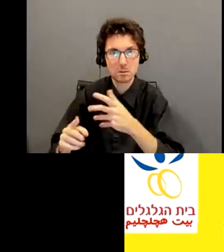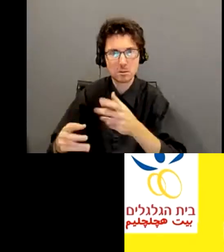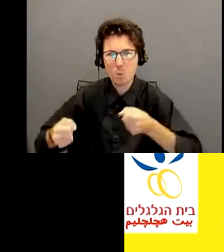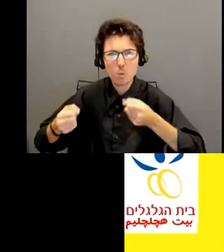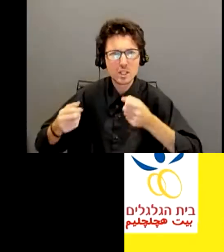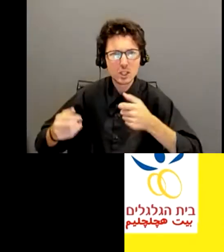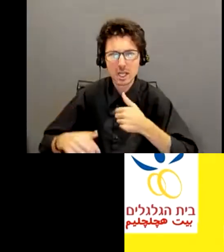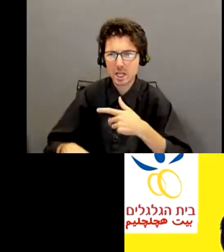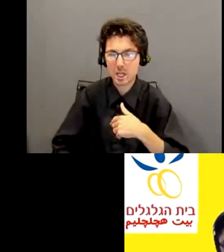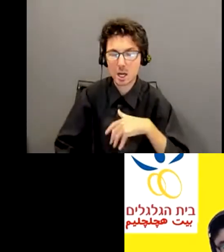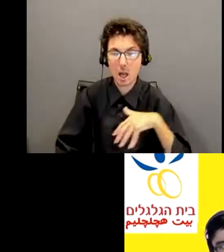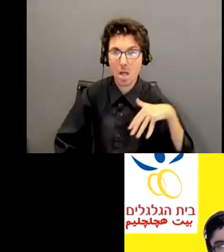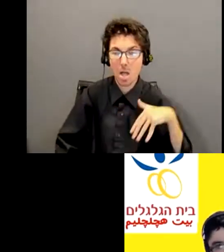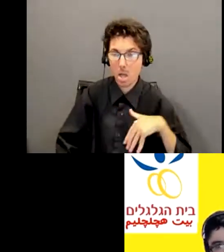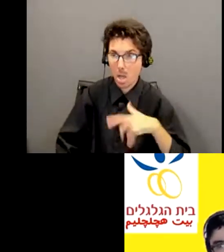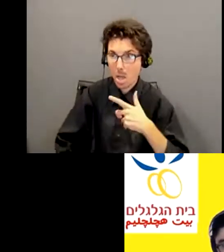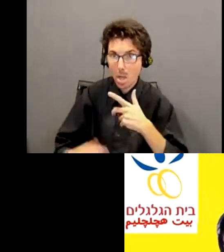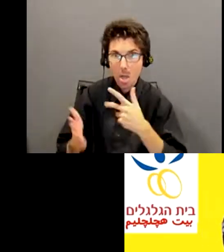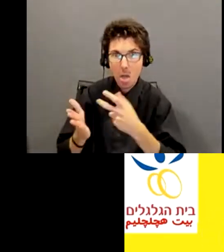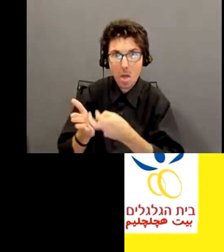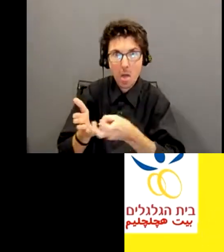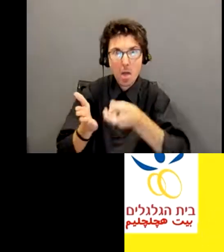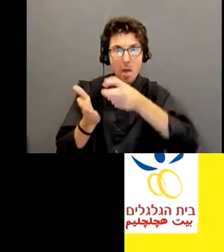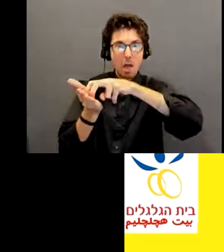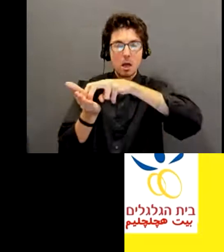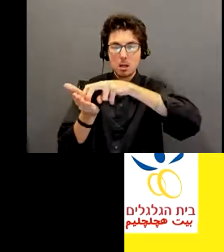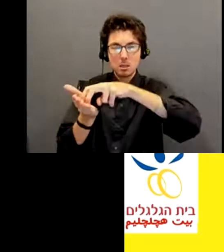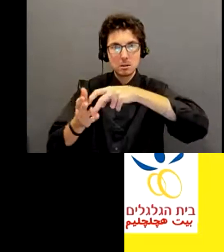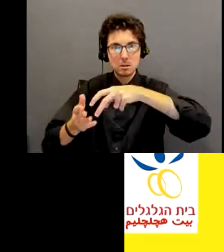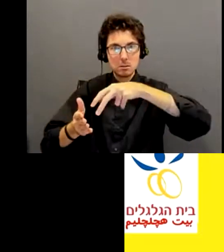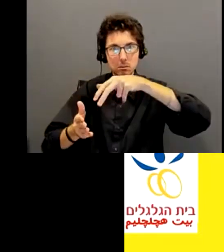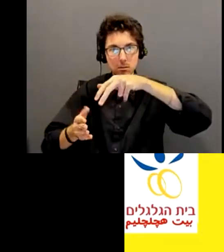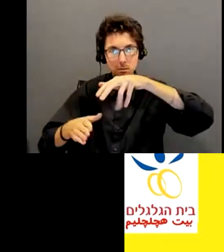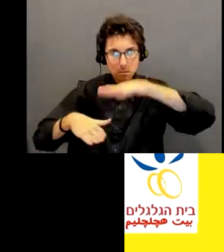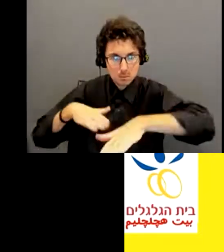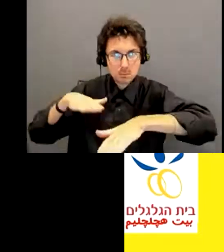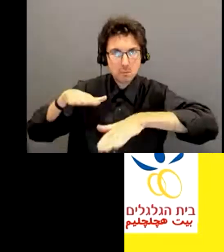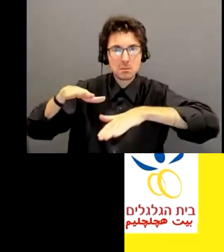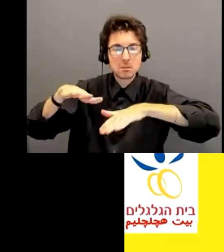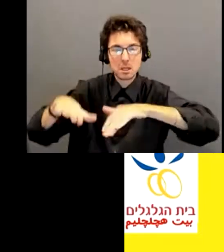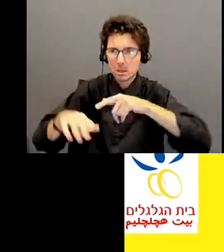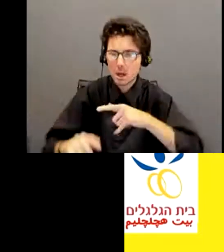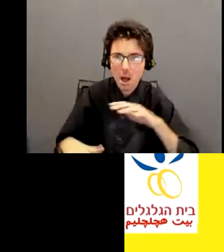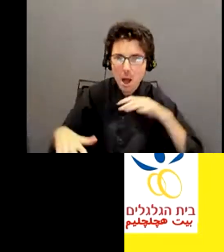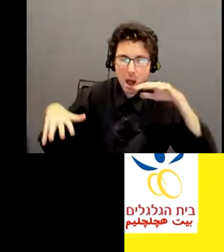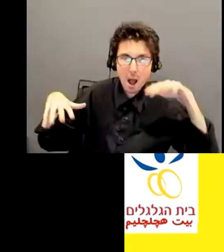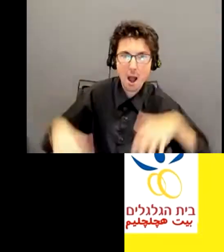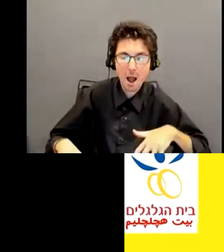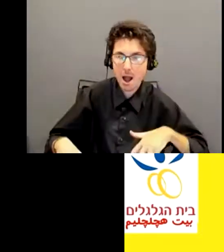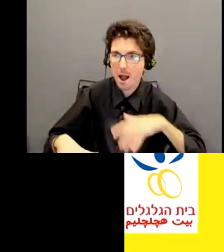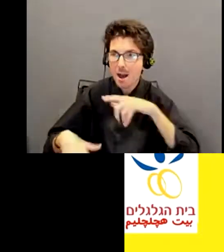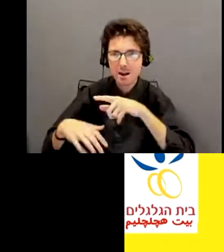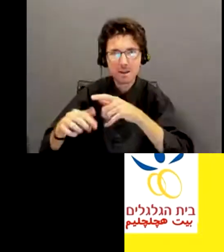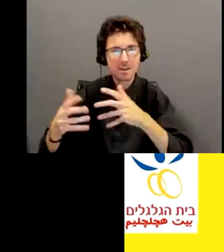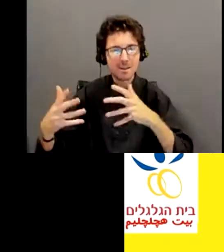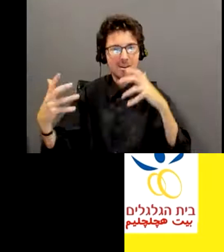all amazed. And it kind of taught us how we might think one thing about these kids, but they never stop to surprise us,